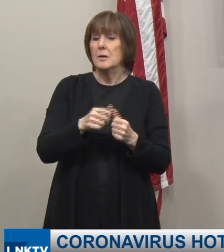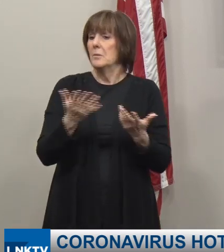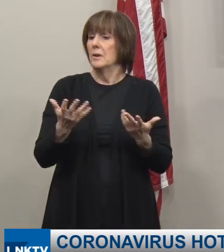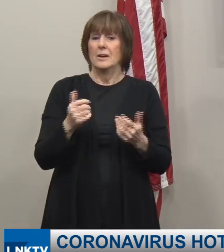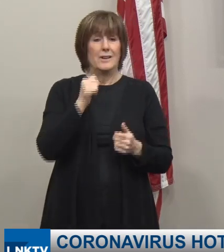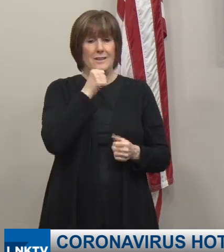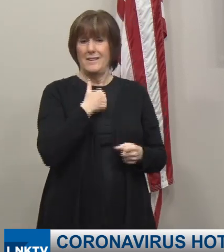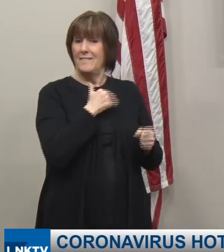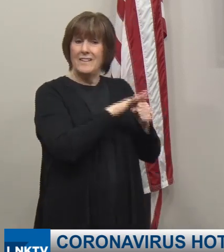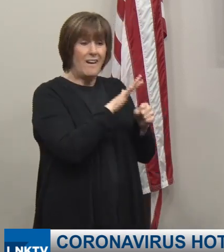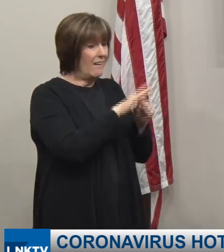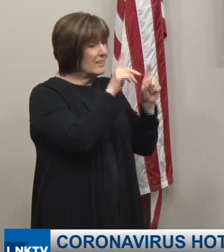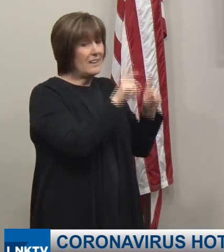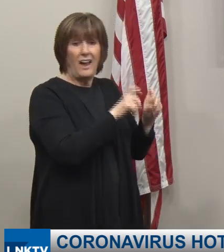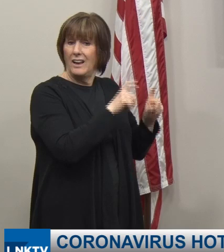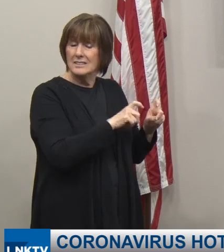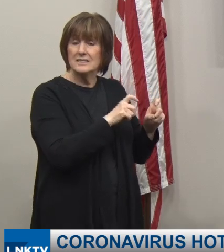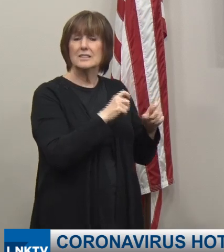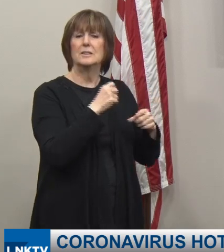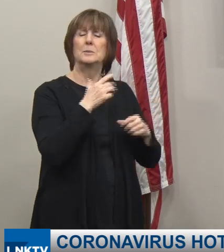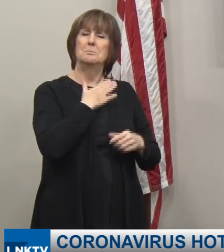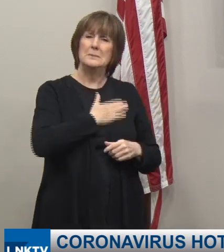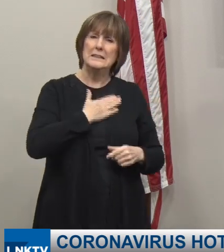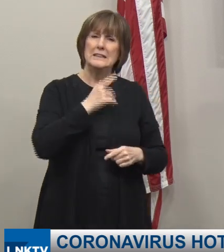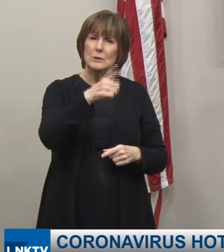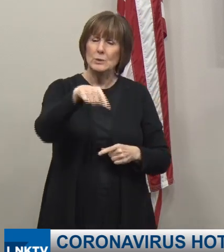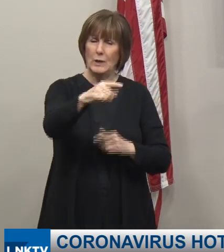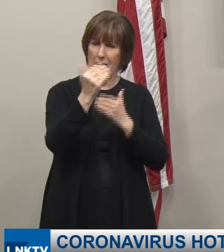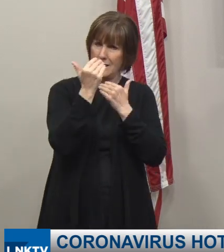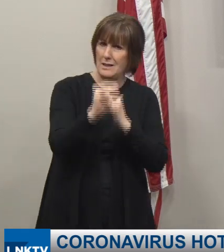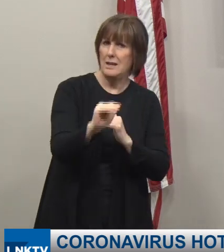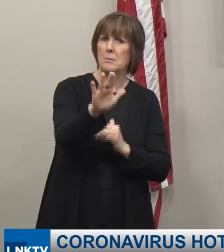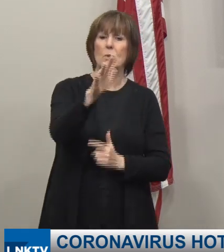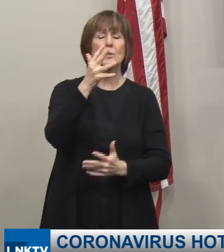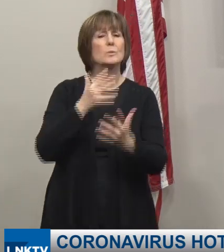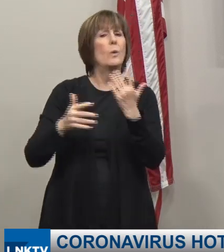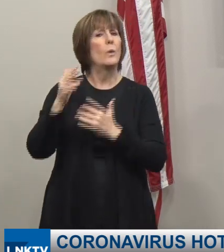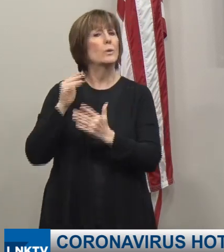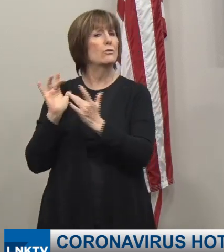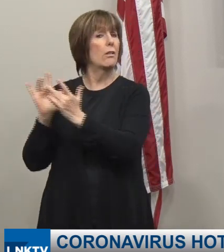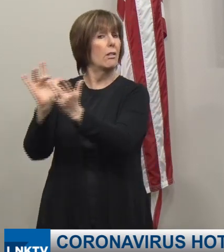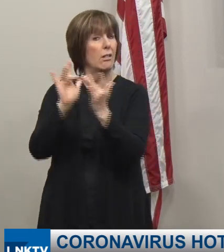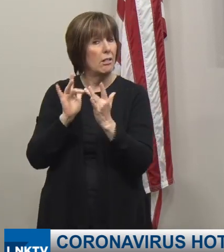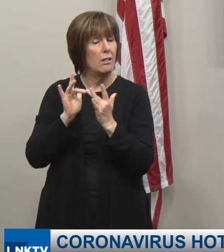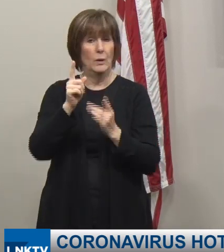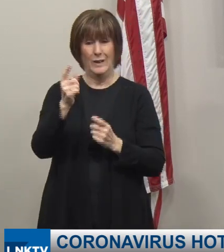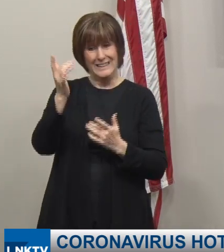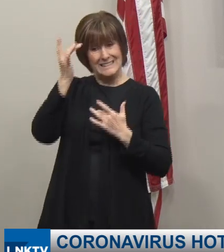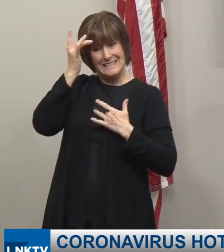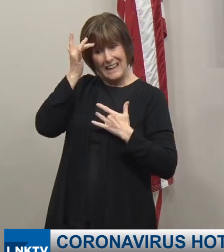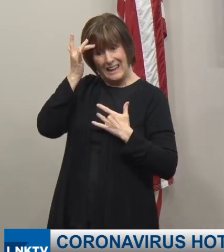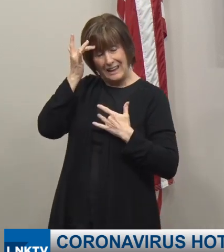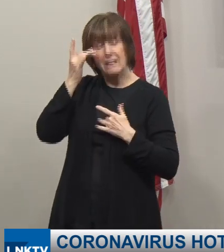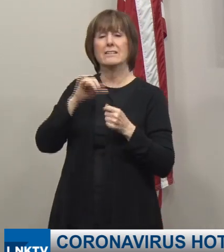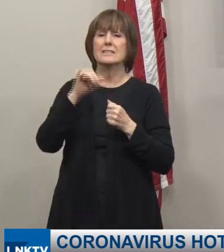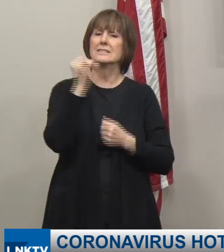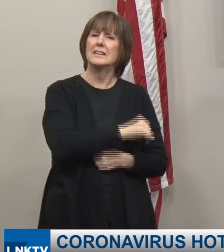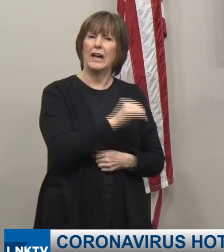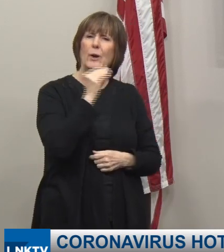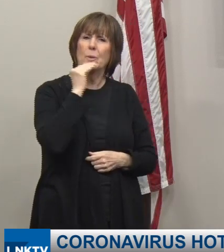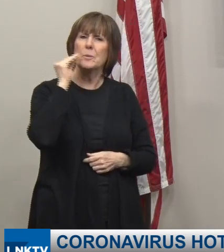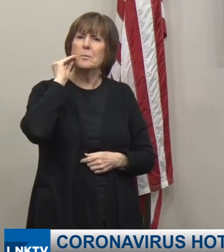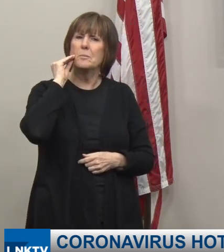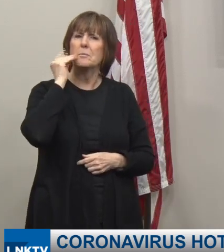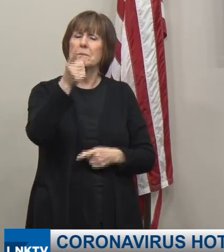widespread testing, we are asking people to try to limit their social contacts. And if you are sick, stay home and try